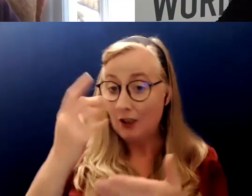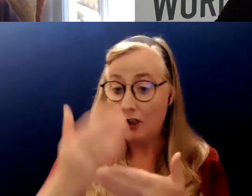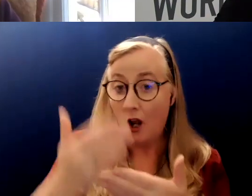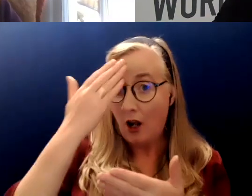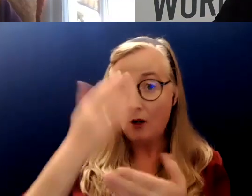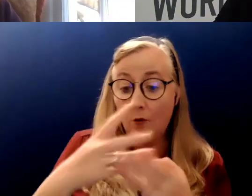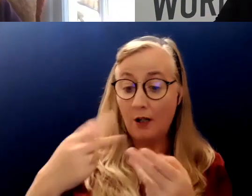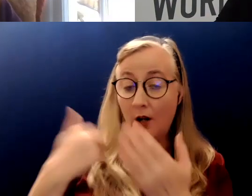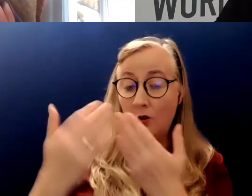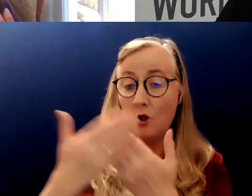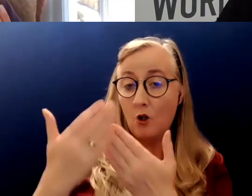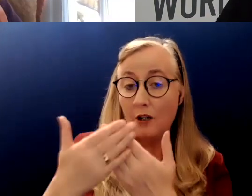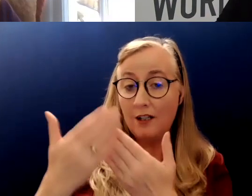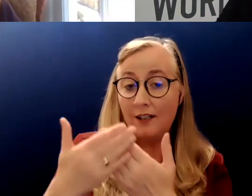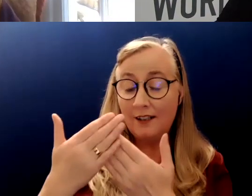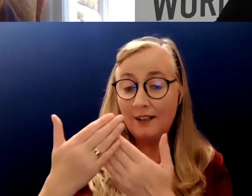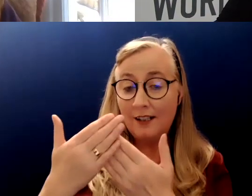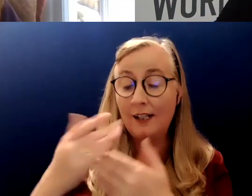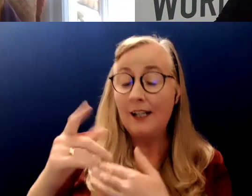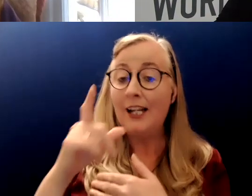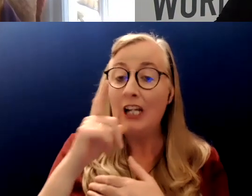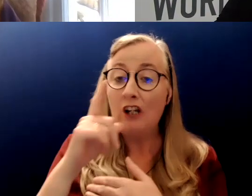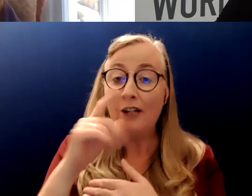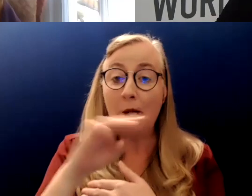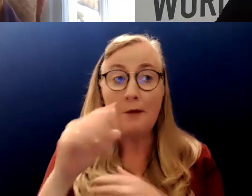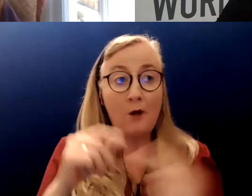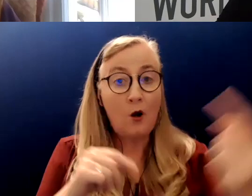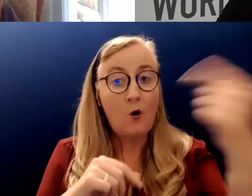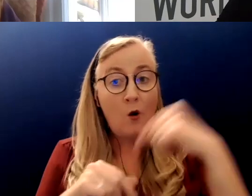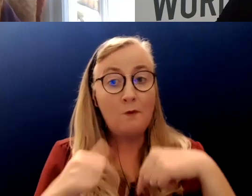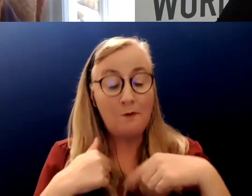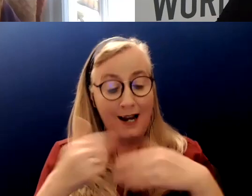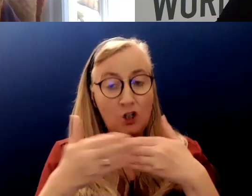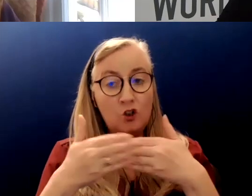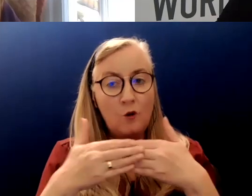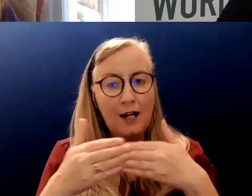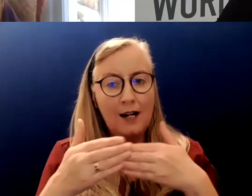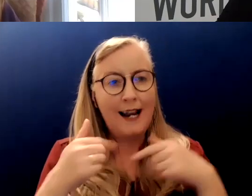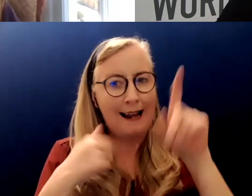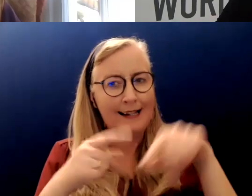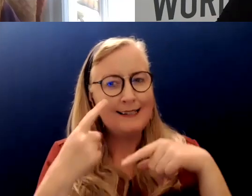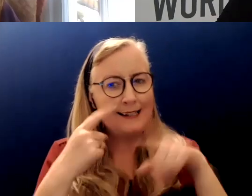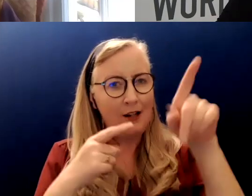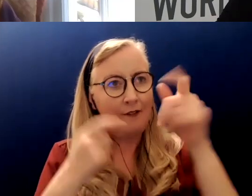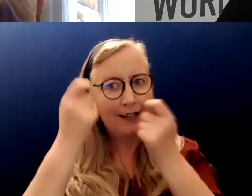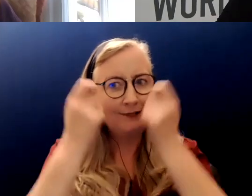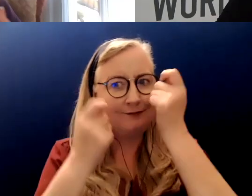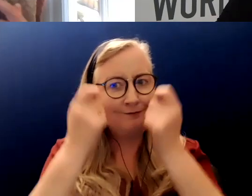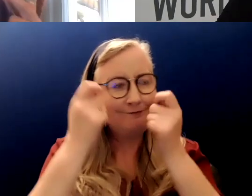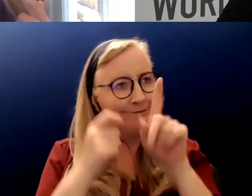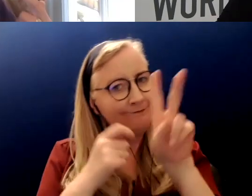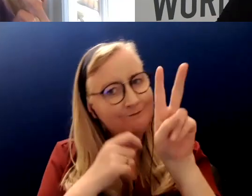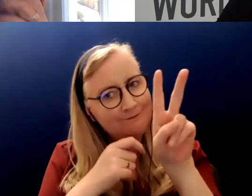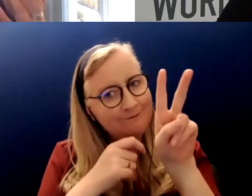age when hearing people would come to the door and I would see the expressions on their face when they